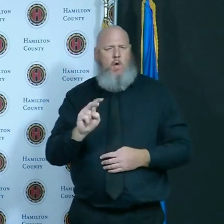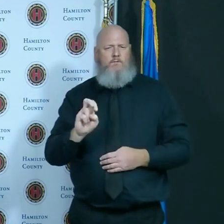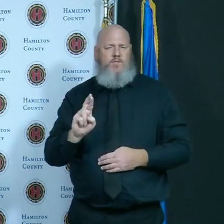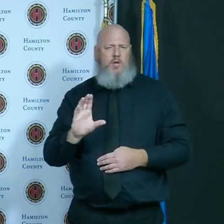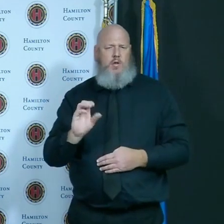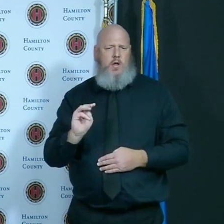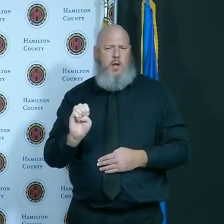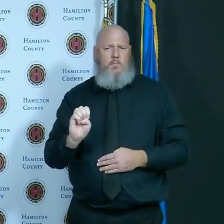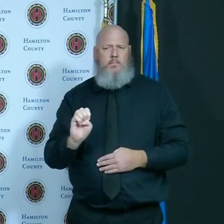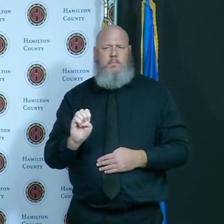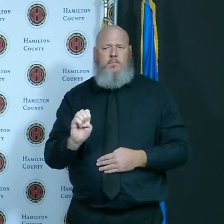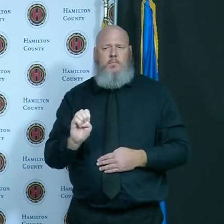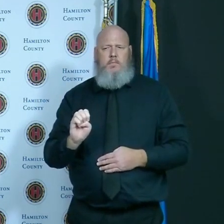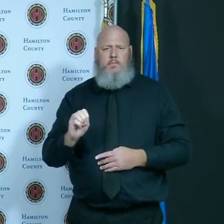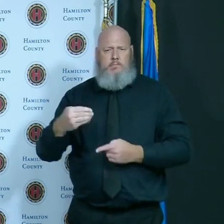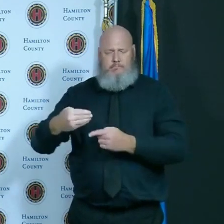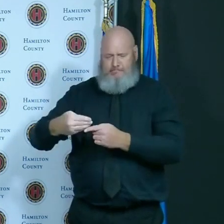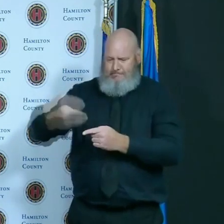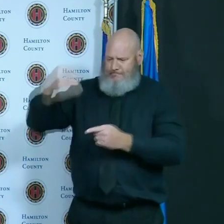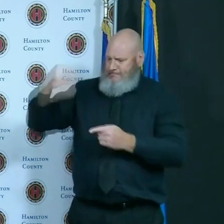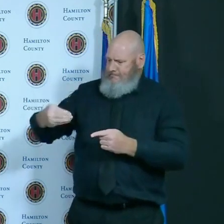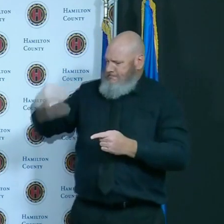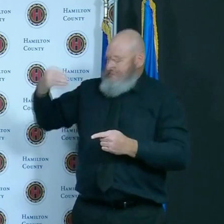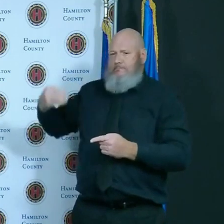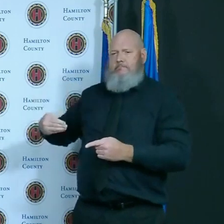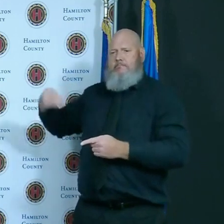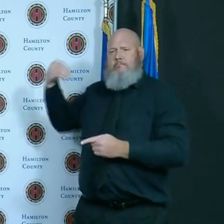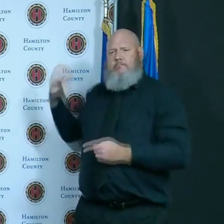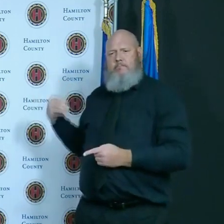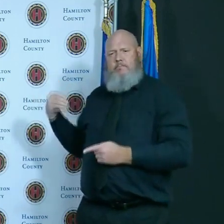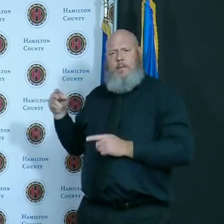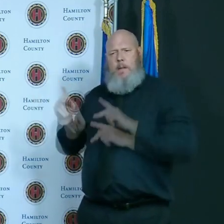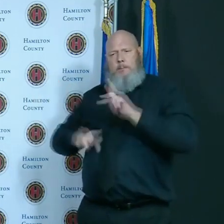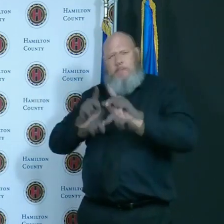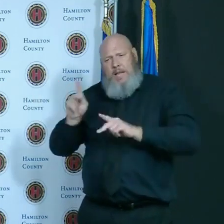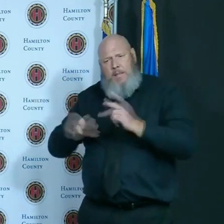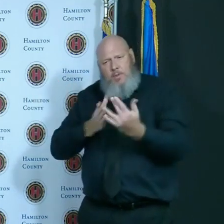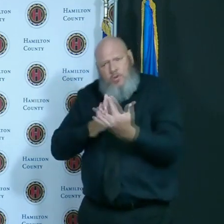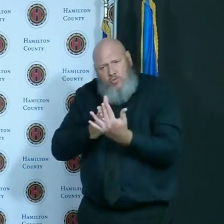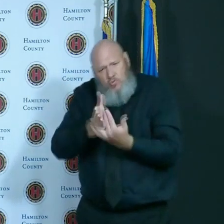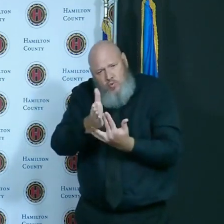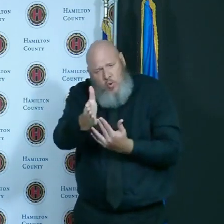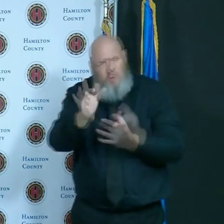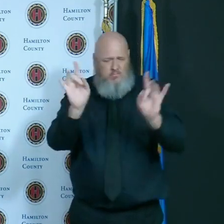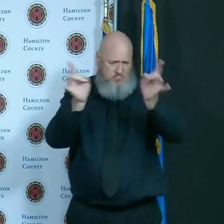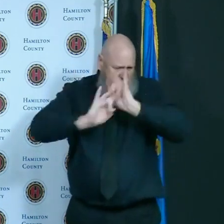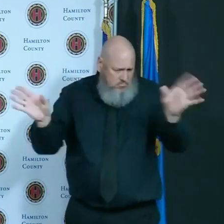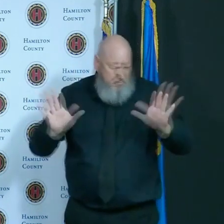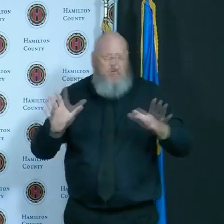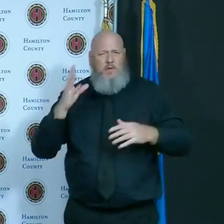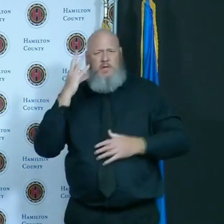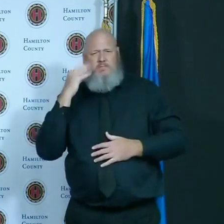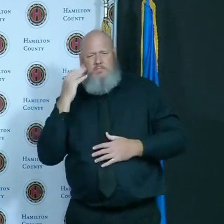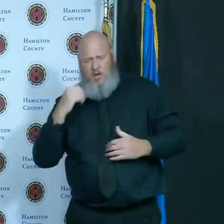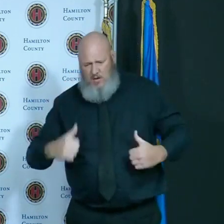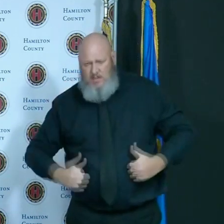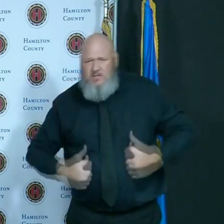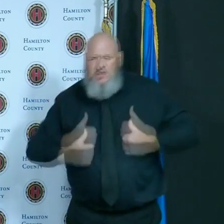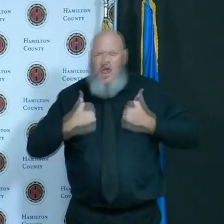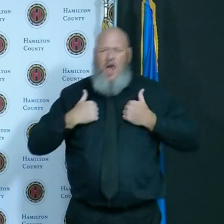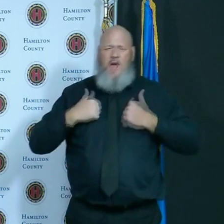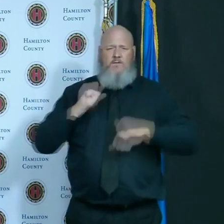to survive. They overcame horrible living, working, and health conditions so that you and I could